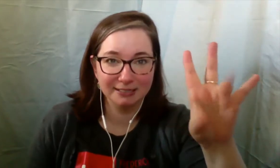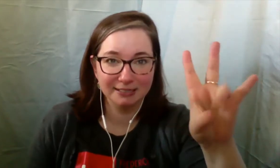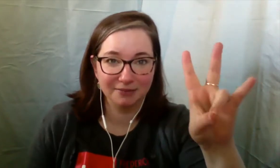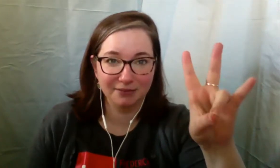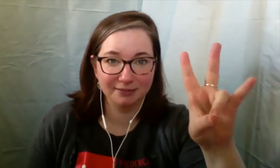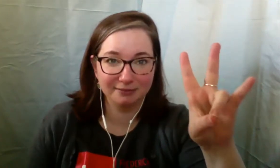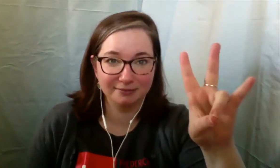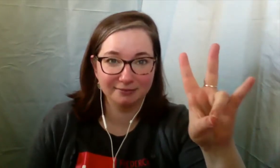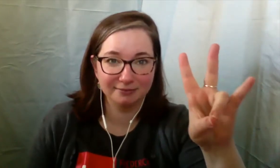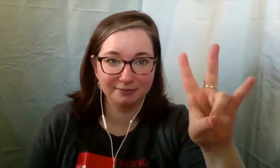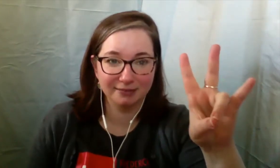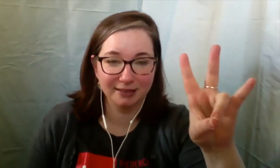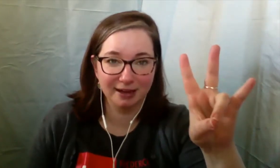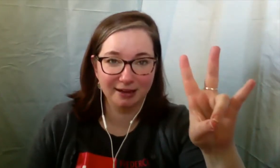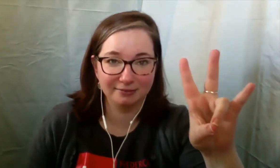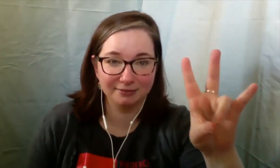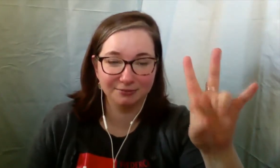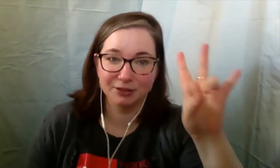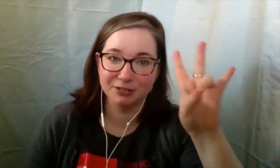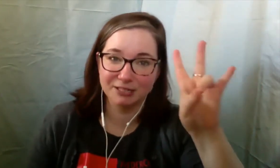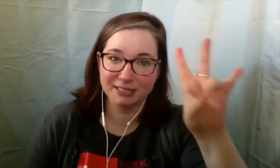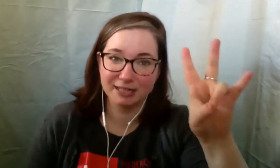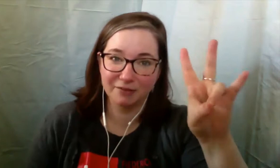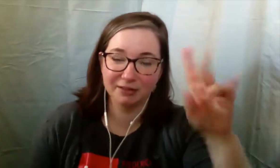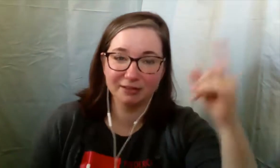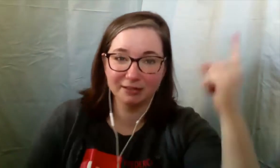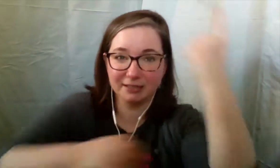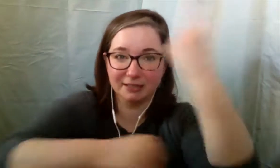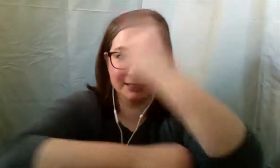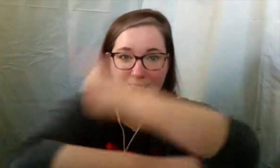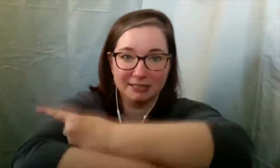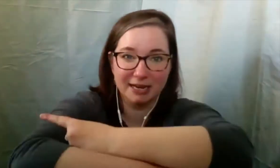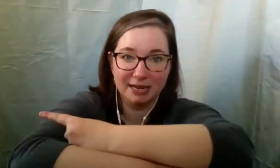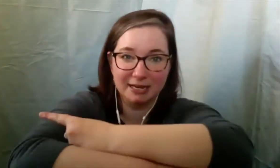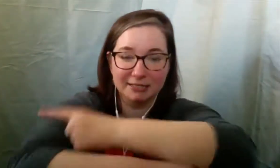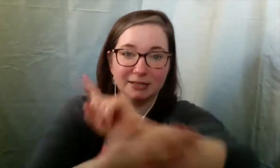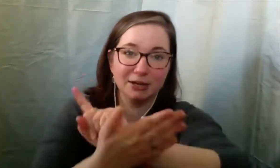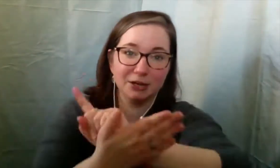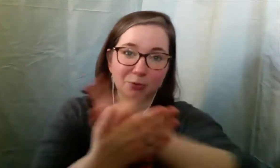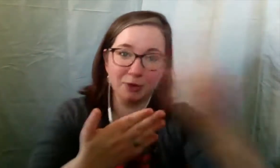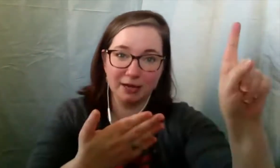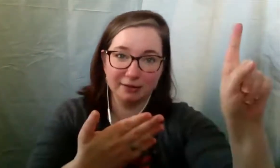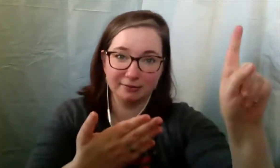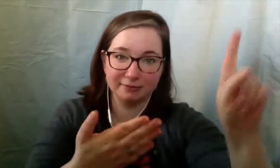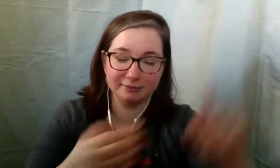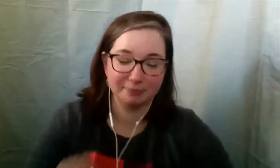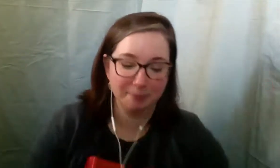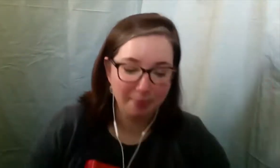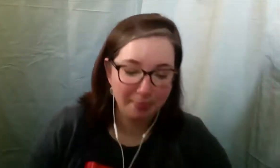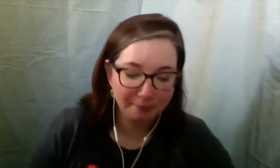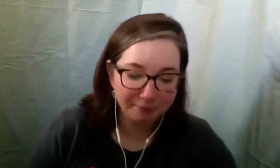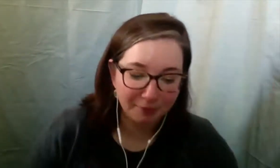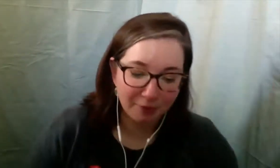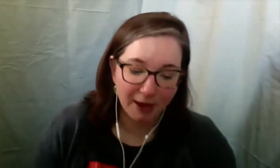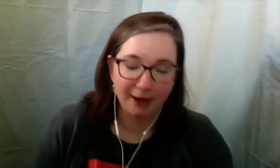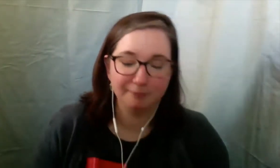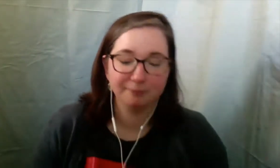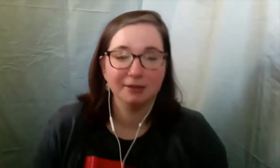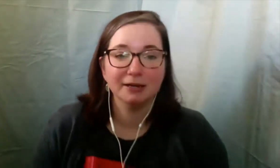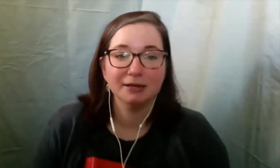7. Like that. 7 days in a week. Okay. So